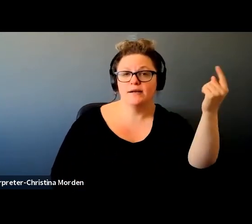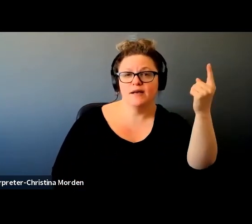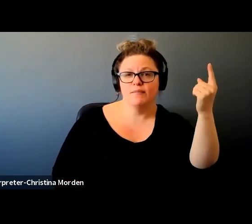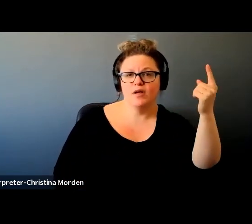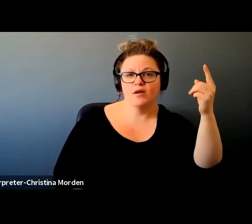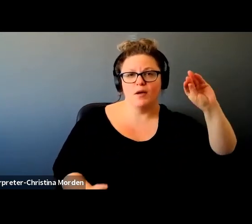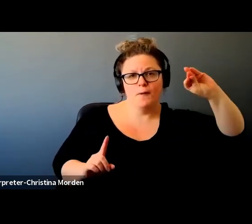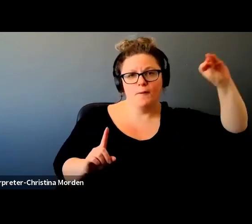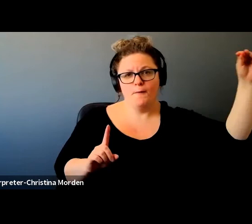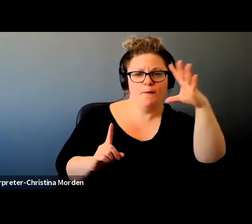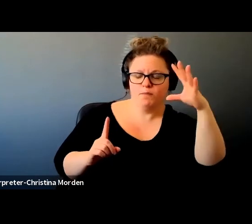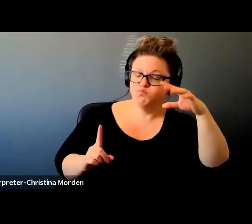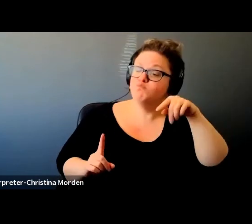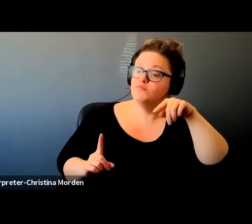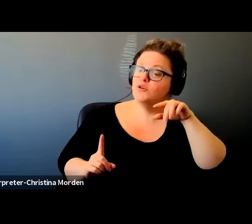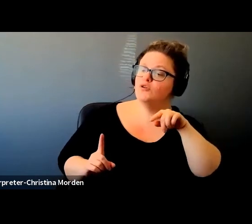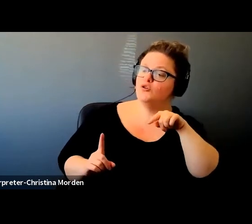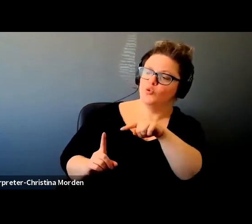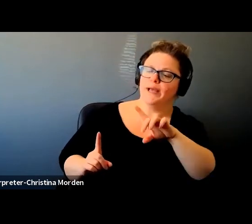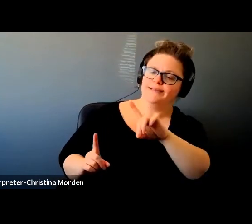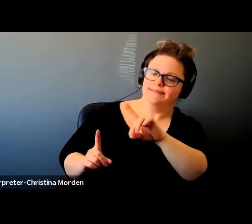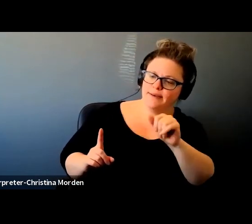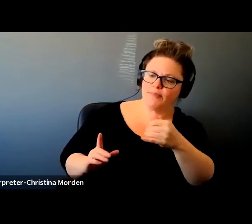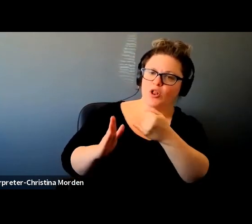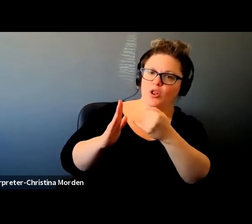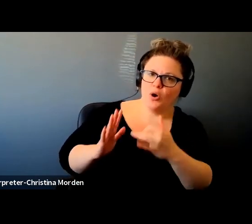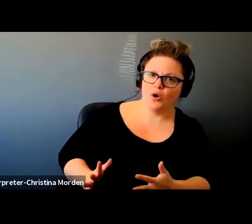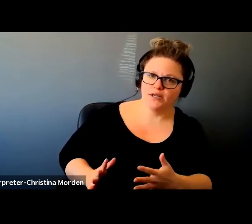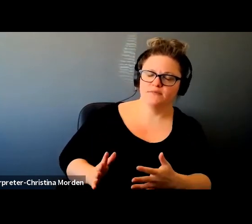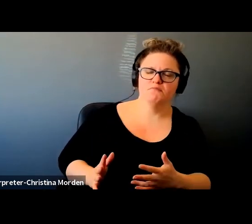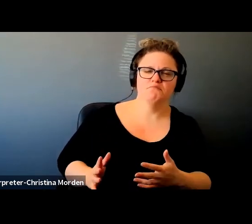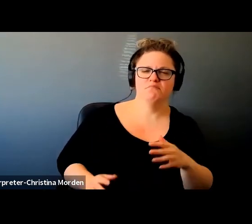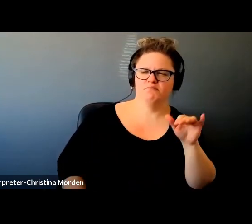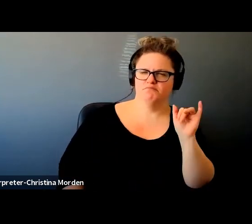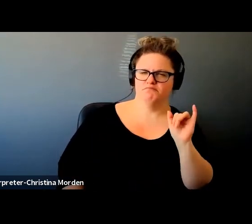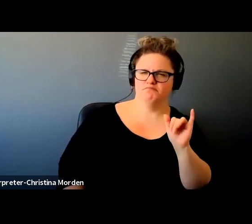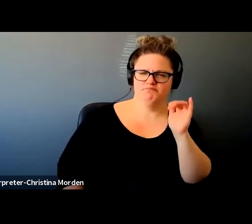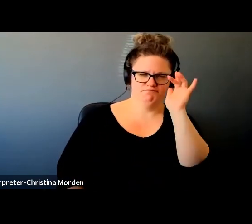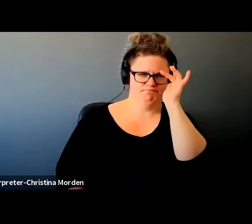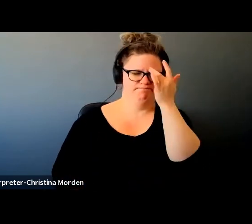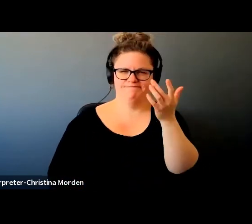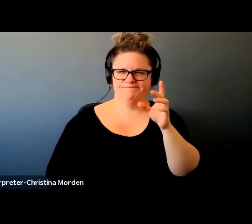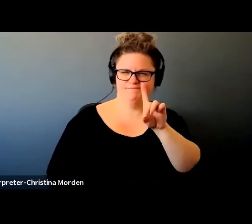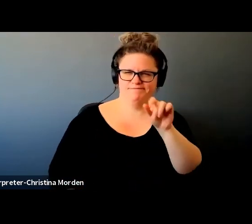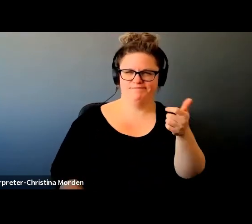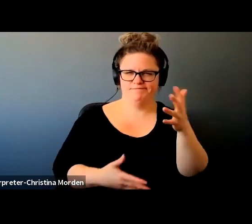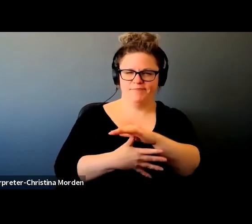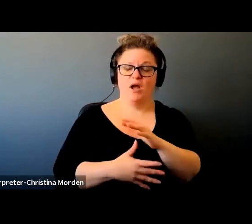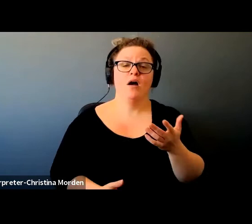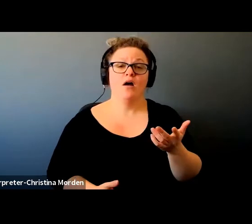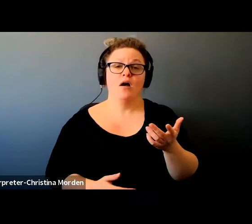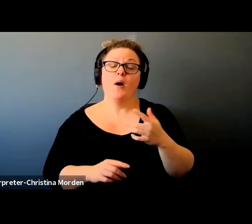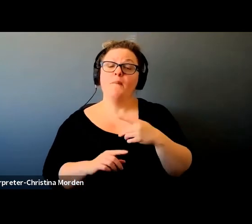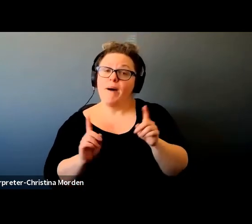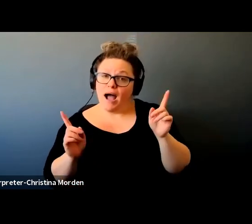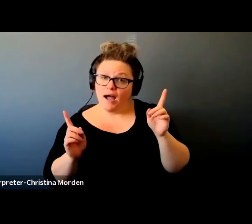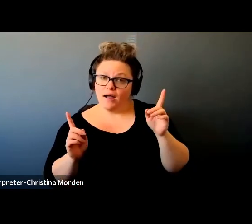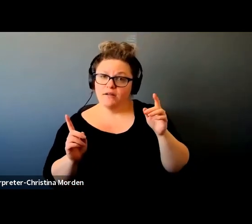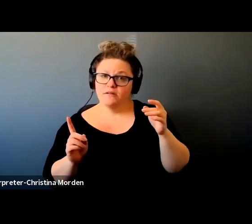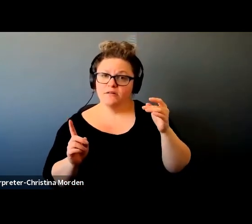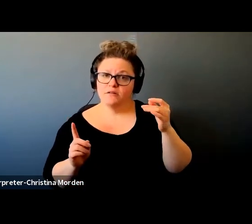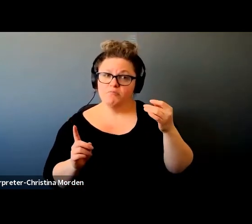my disability as a disabled artist as opposed to my art. But I have the disability arts card to